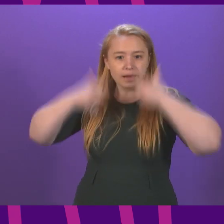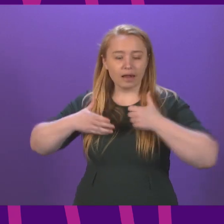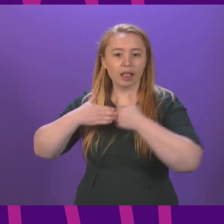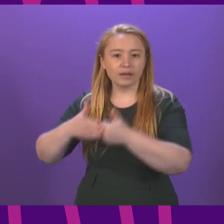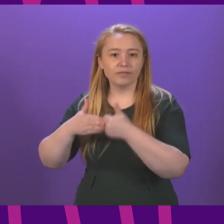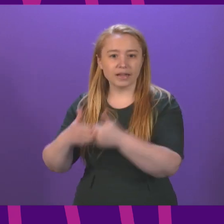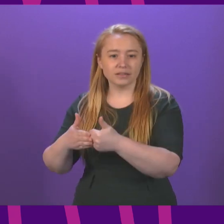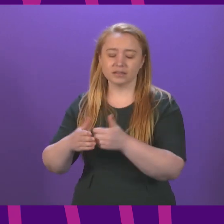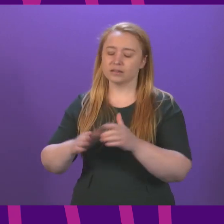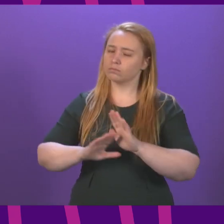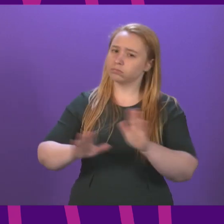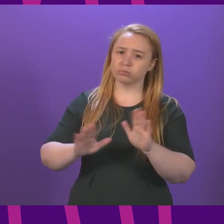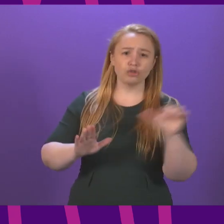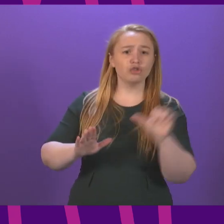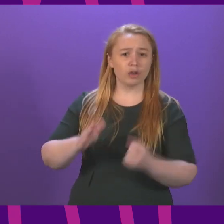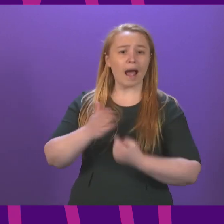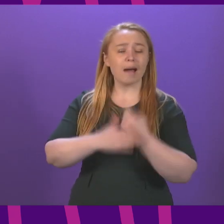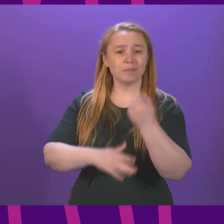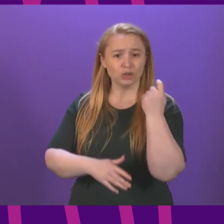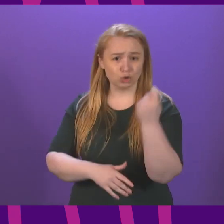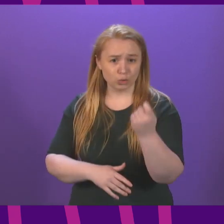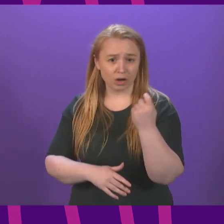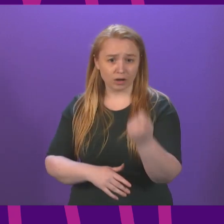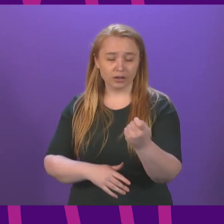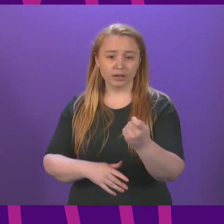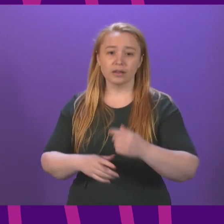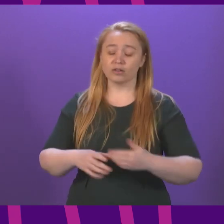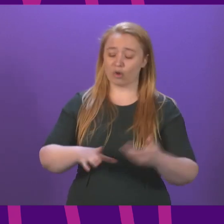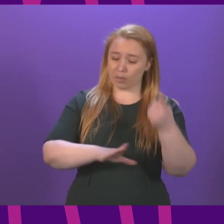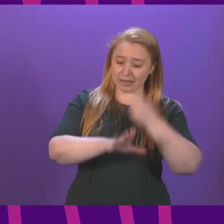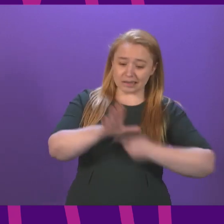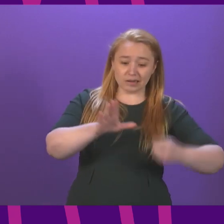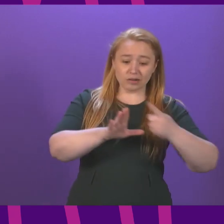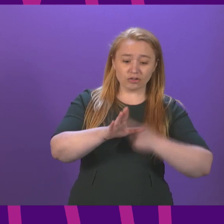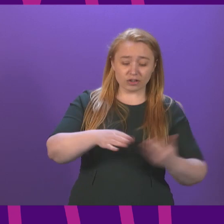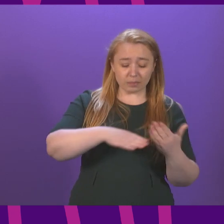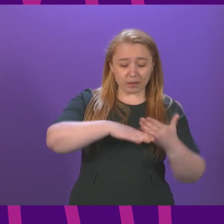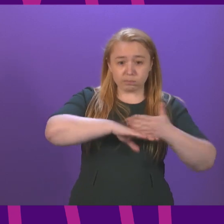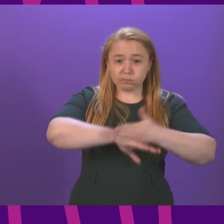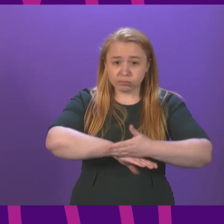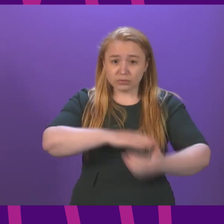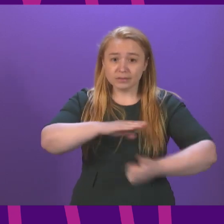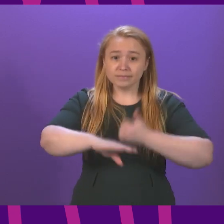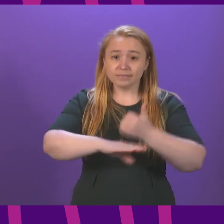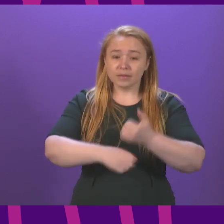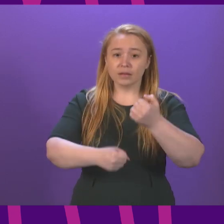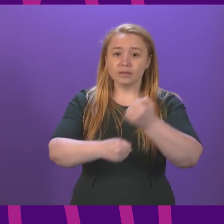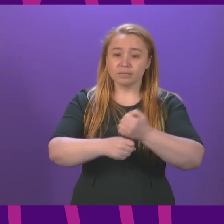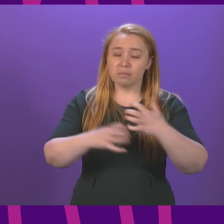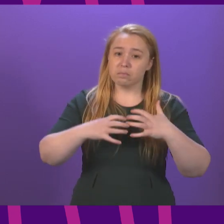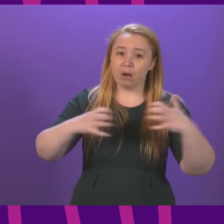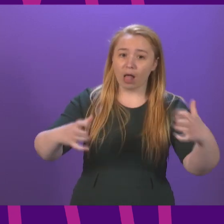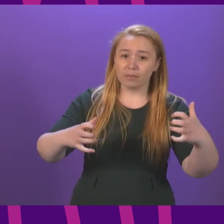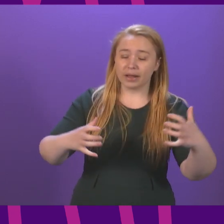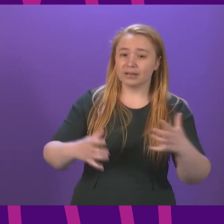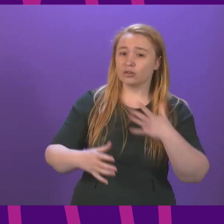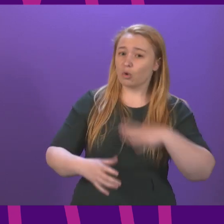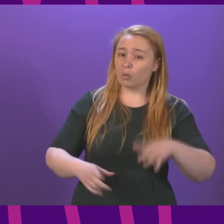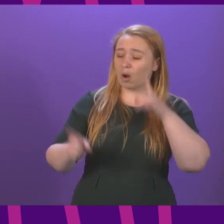for decades to establish the Scottish Parliament did not do so for this to be flouted by a belligerent and